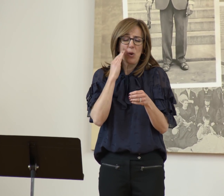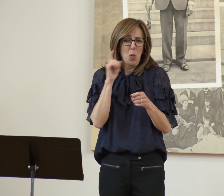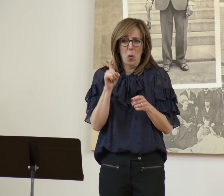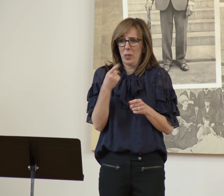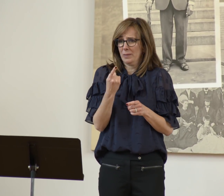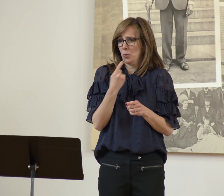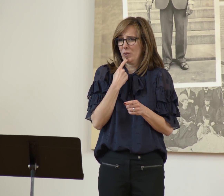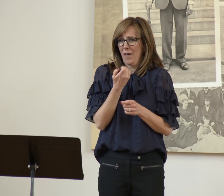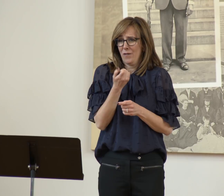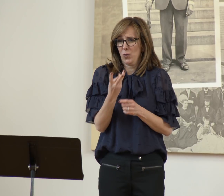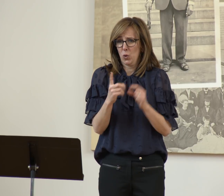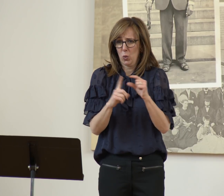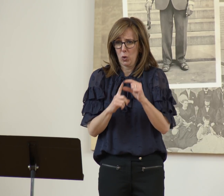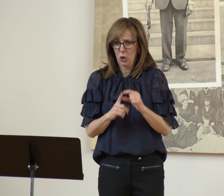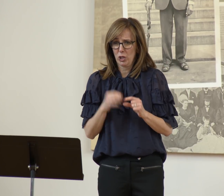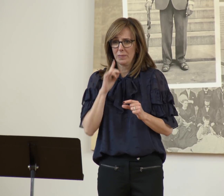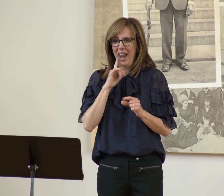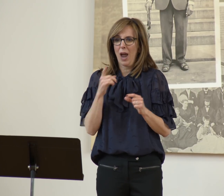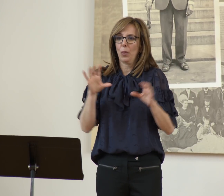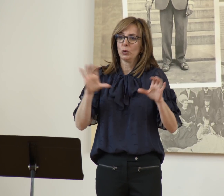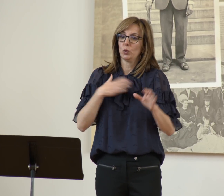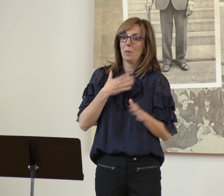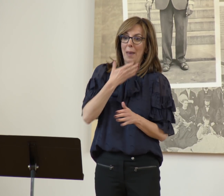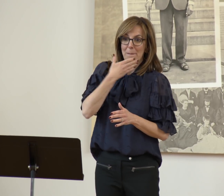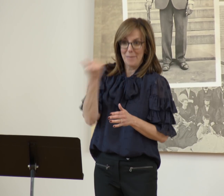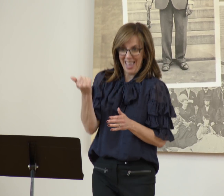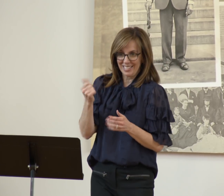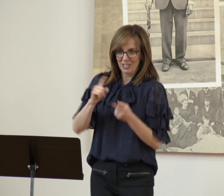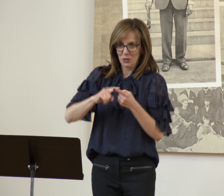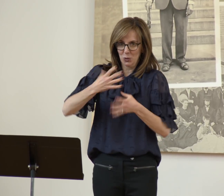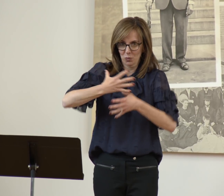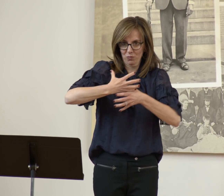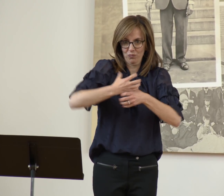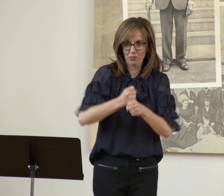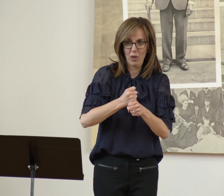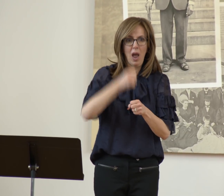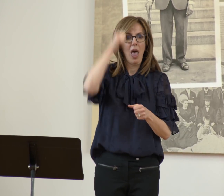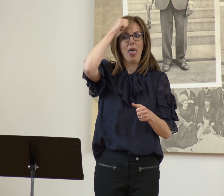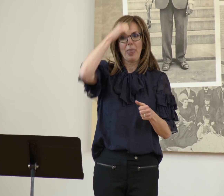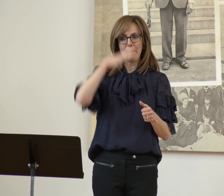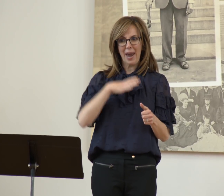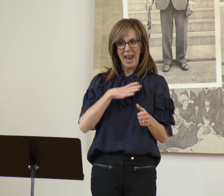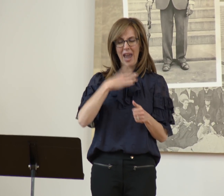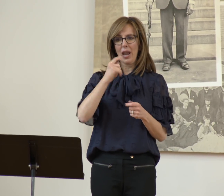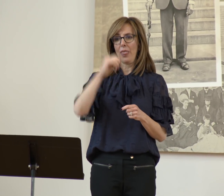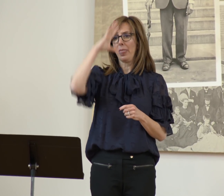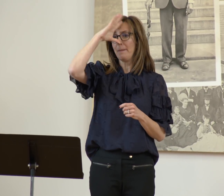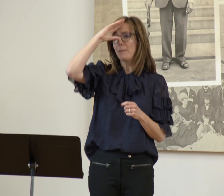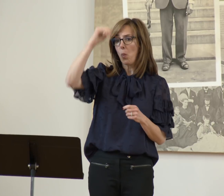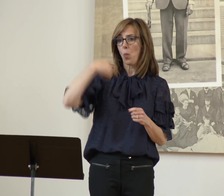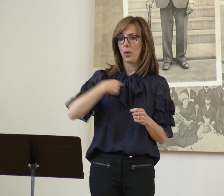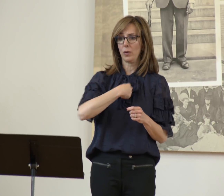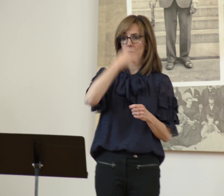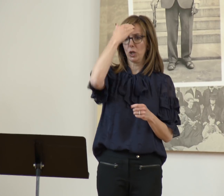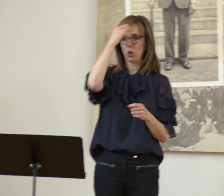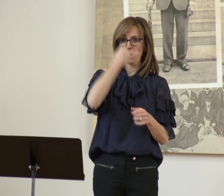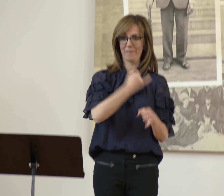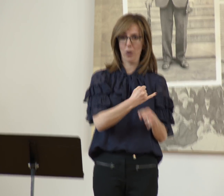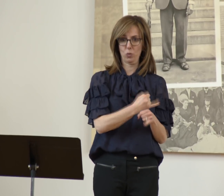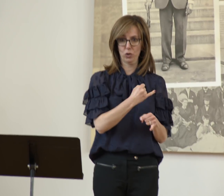But to try and describe him in such few words is almost an impossible task, but I will do my best. The man, the